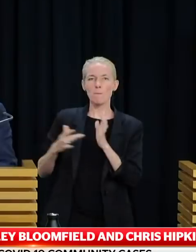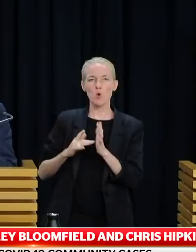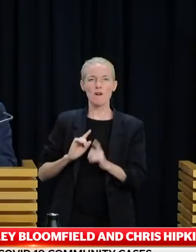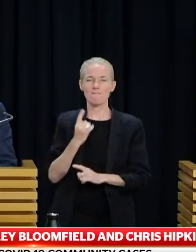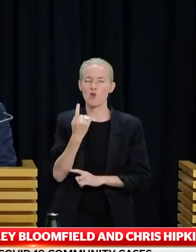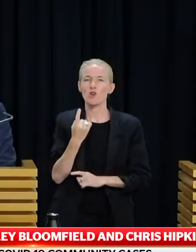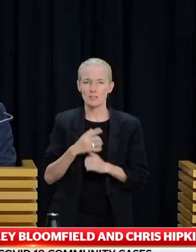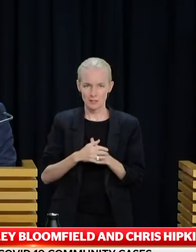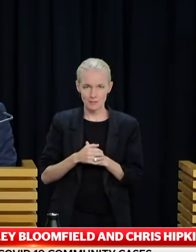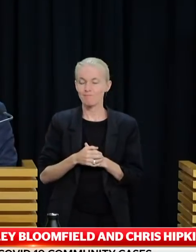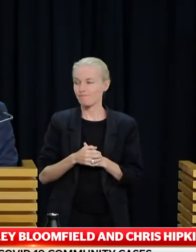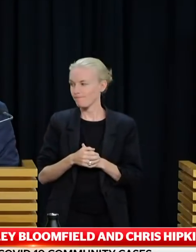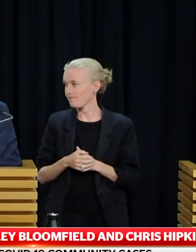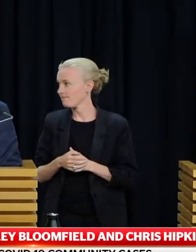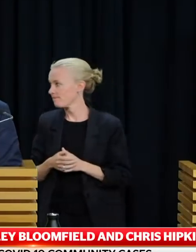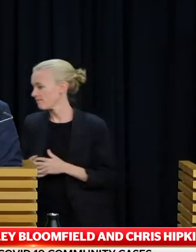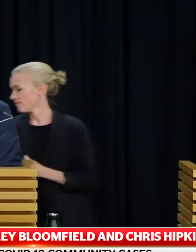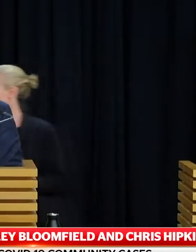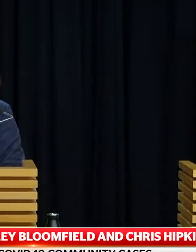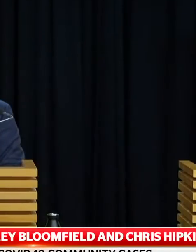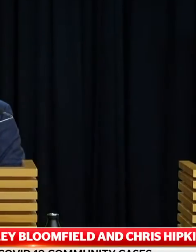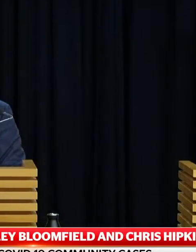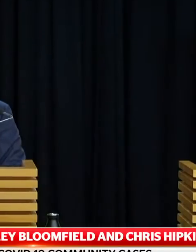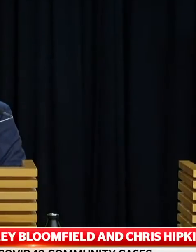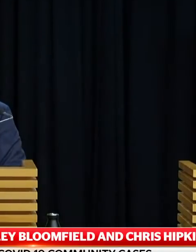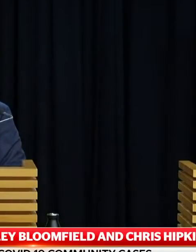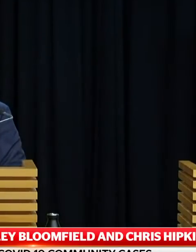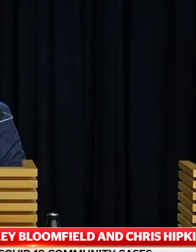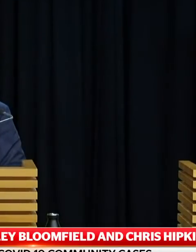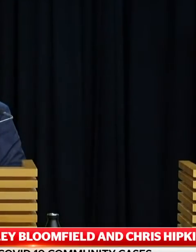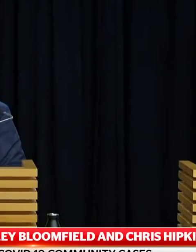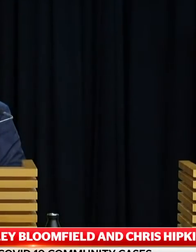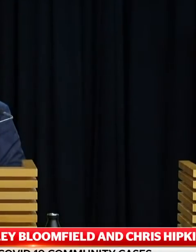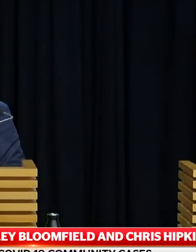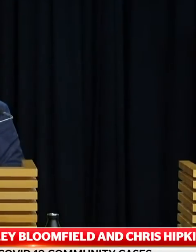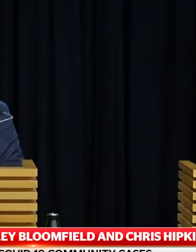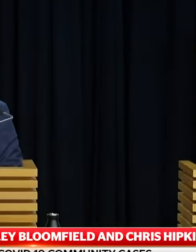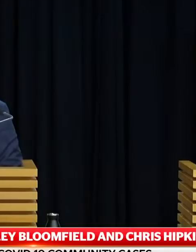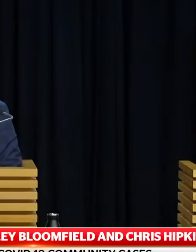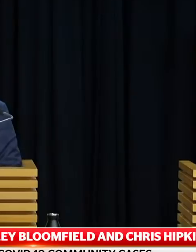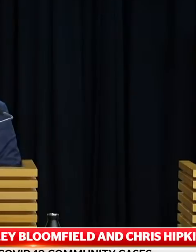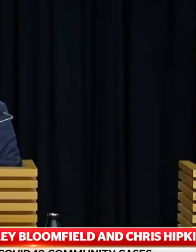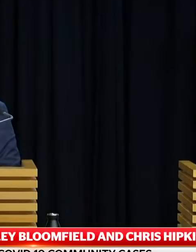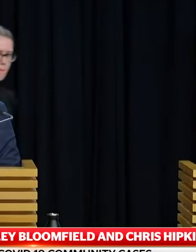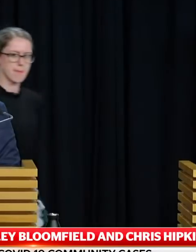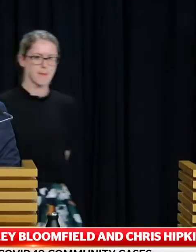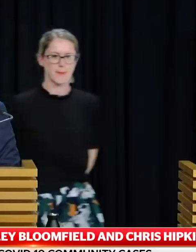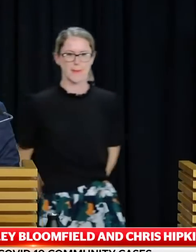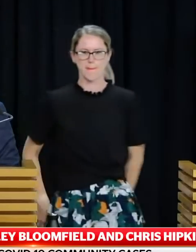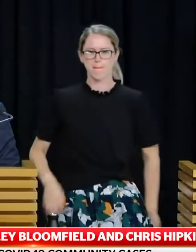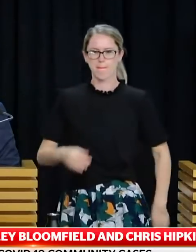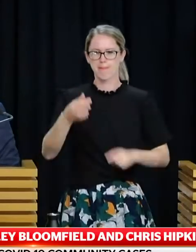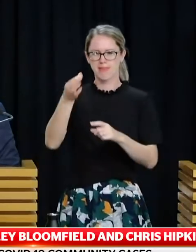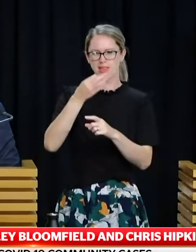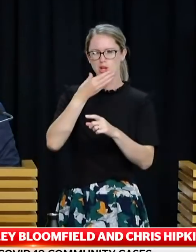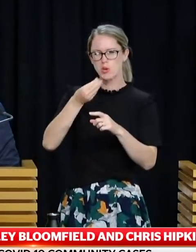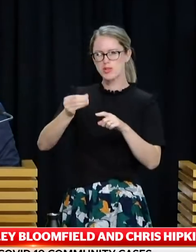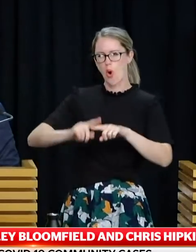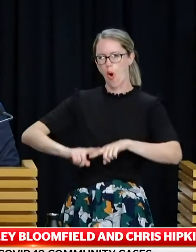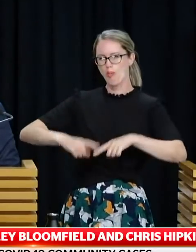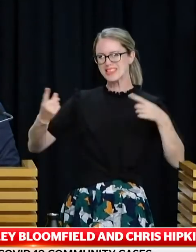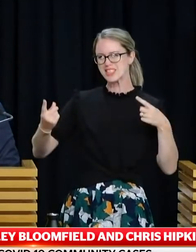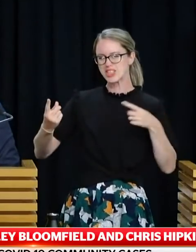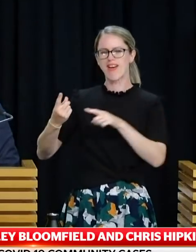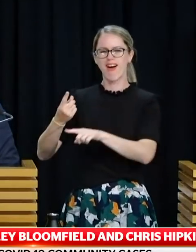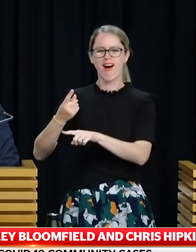to prioritise people. Would you try to include leaders of other parties, leaders of opposition? Oh, look, I use the phrase elected representatives quite deliberately. So